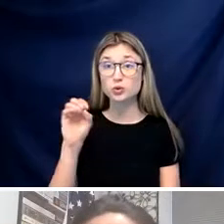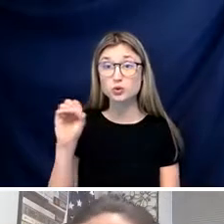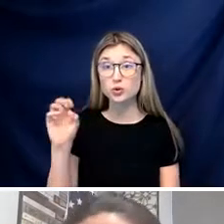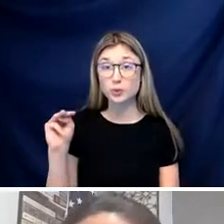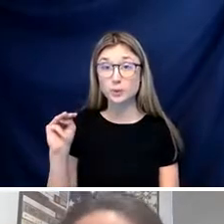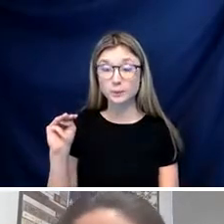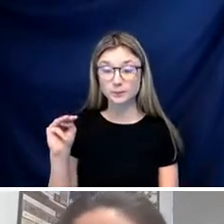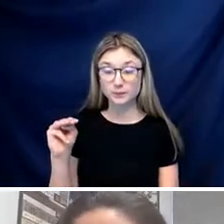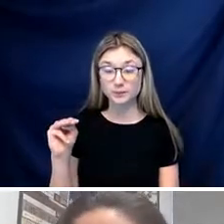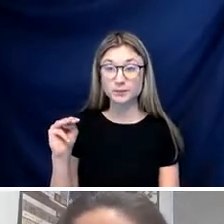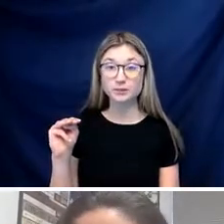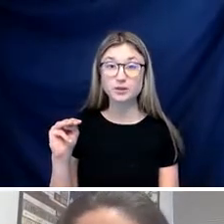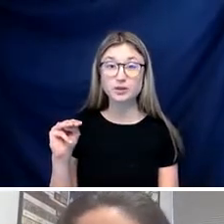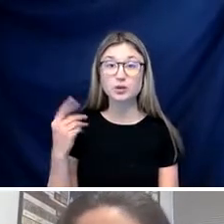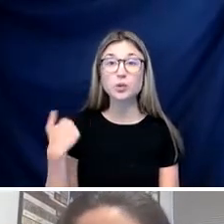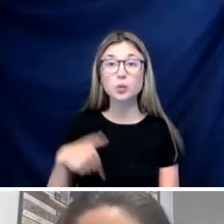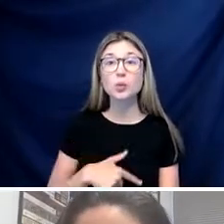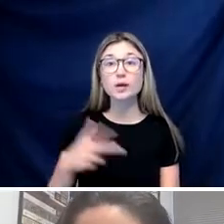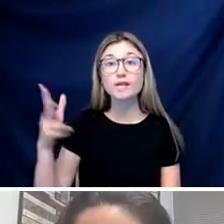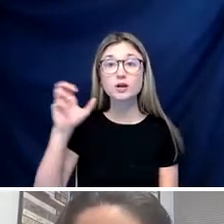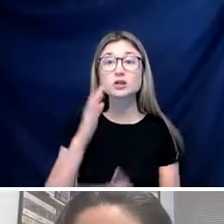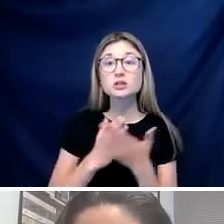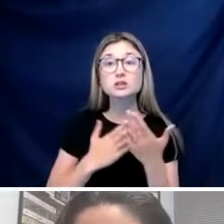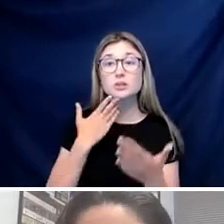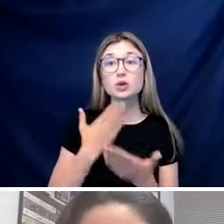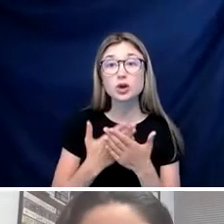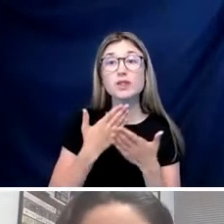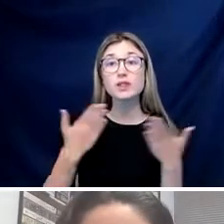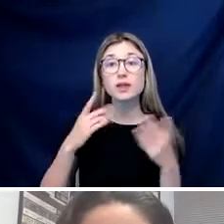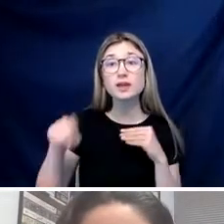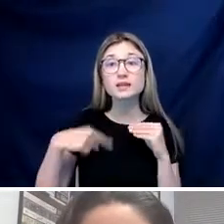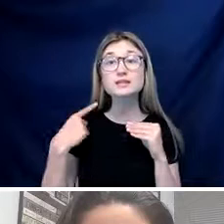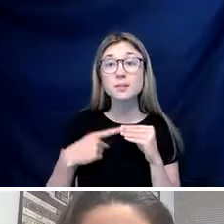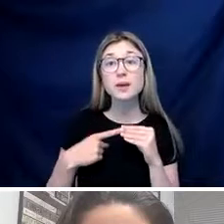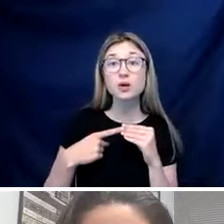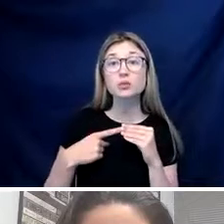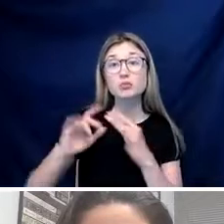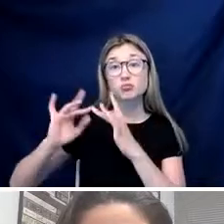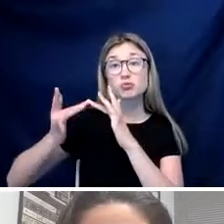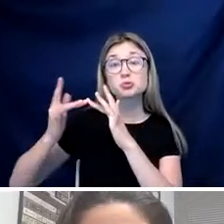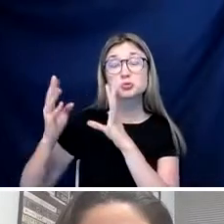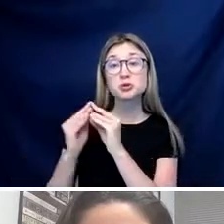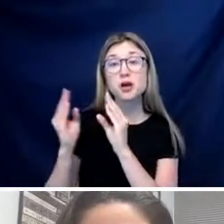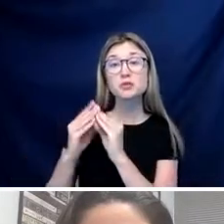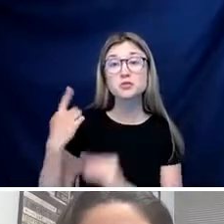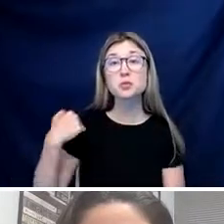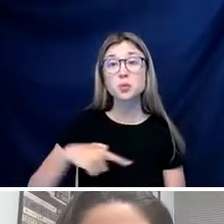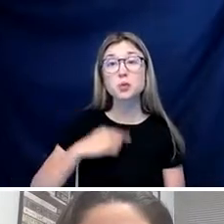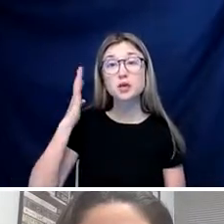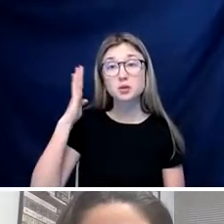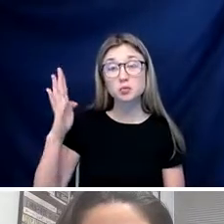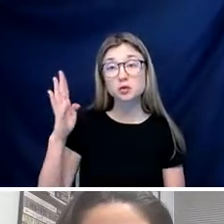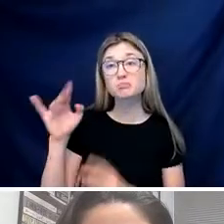and we've heard some really good, favorable things about our conference in the virtual space. So we're going to replicate that this year